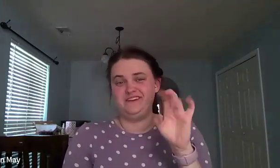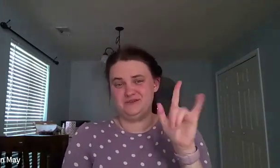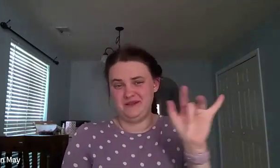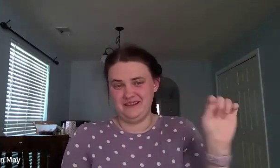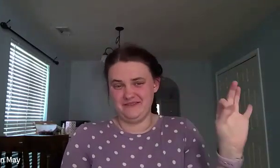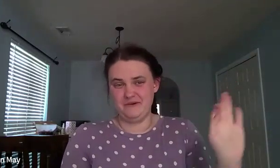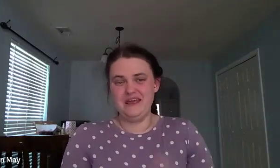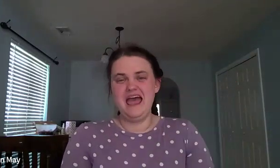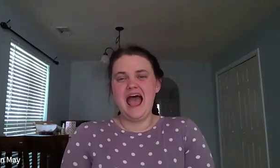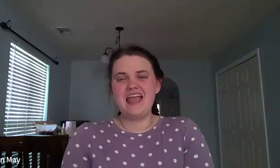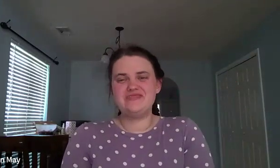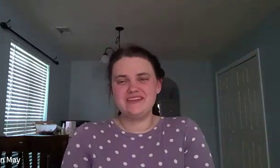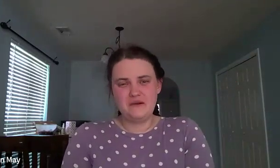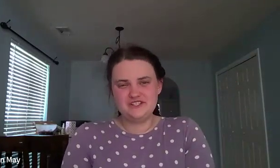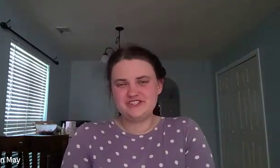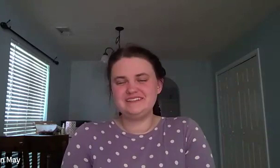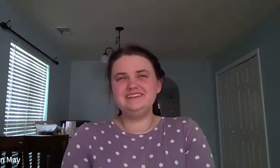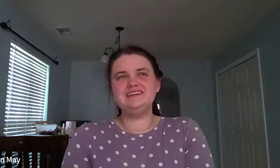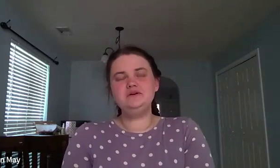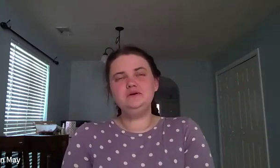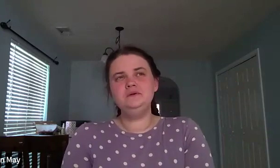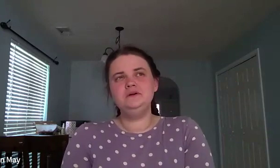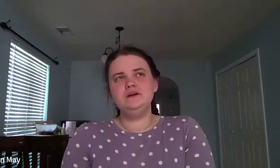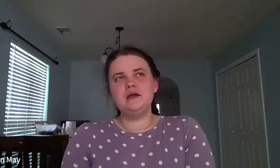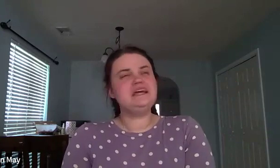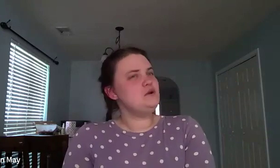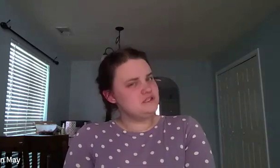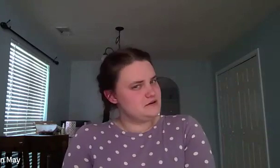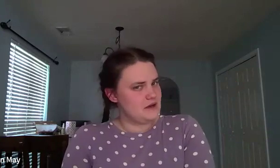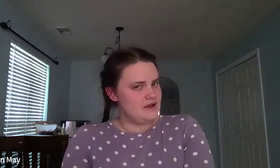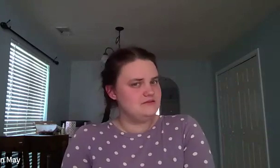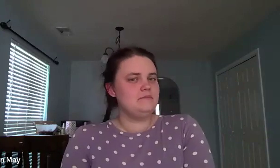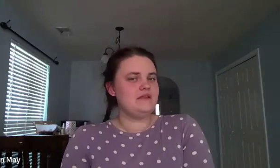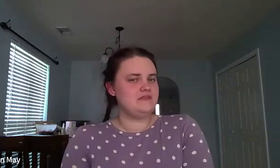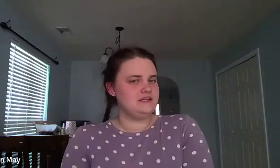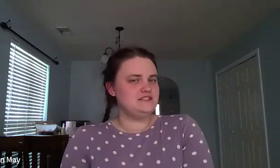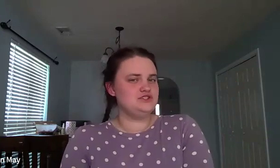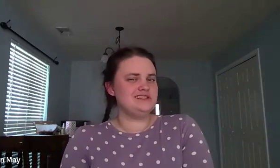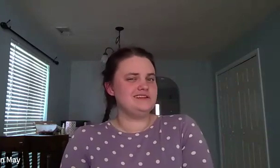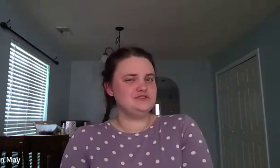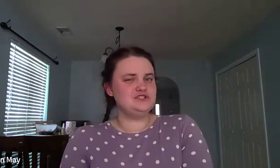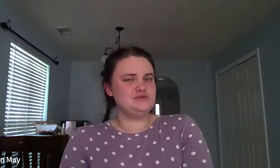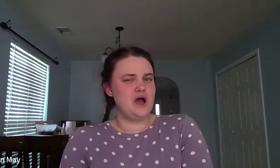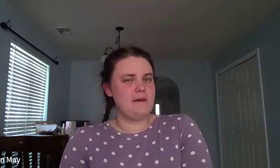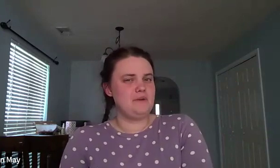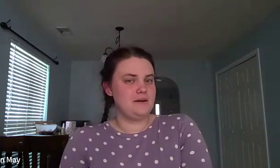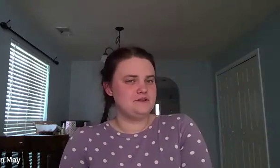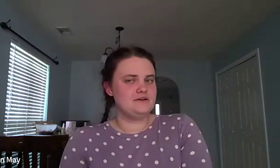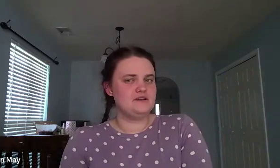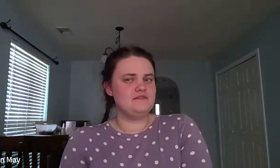finger spelling of that one. I think that one's just a little, I mean, I know it's been around, but I think it's still just a little too not popular enough